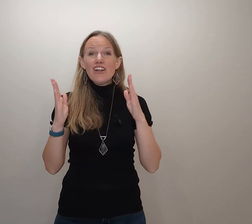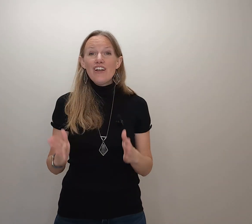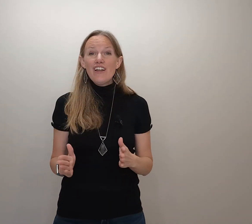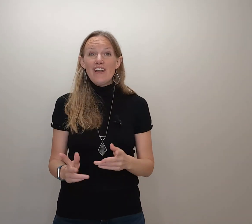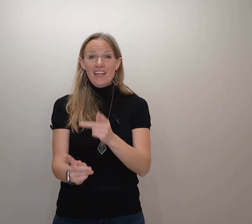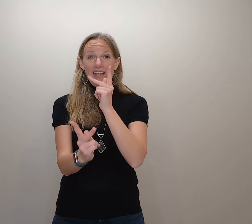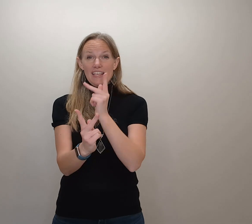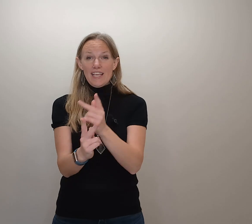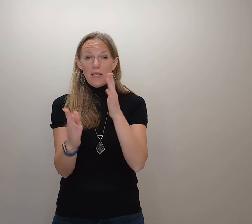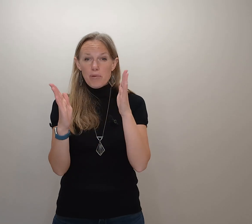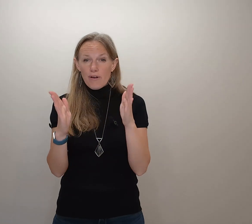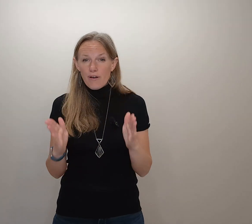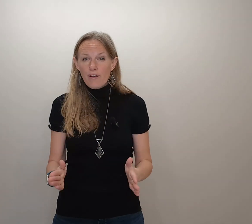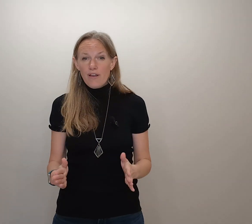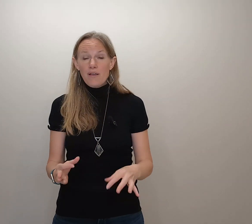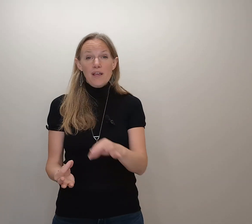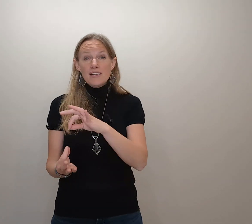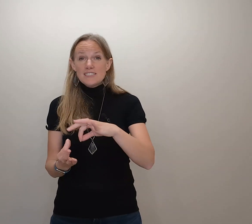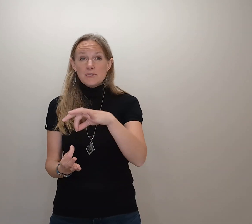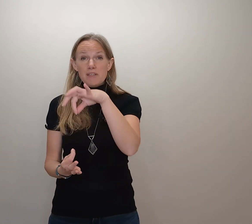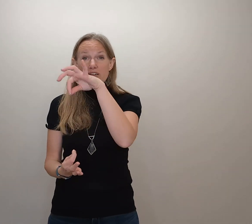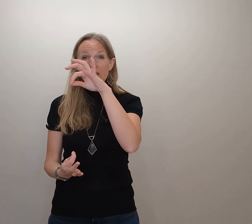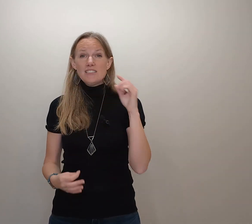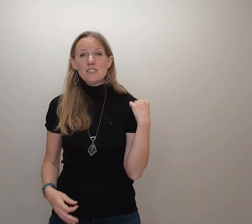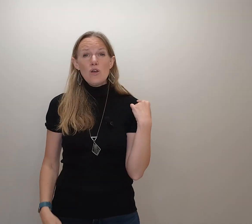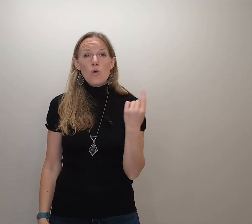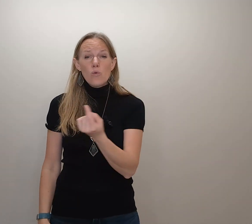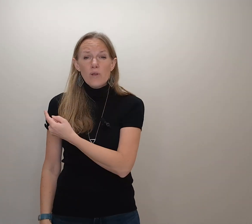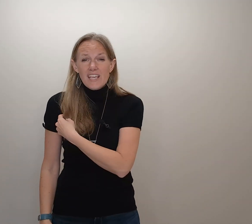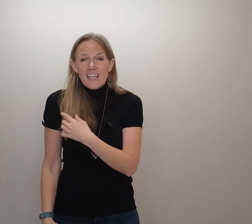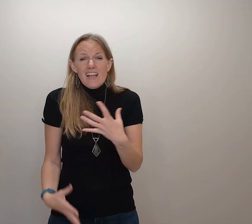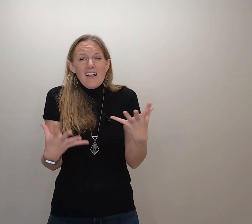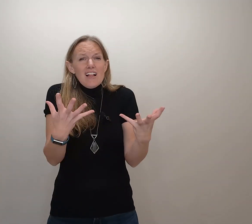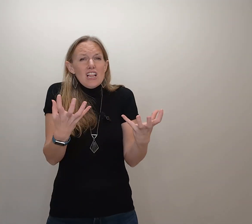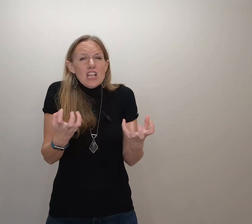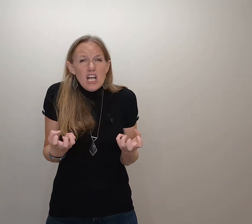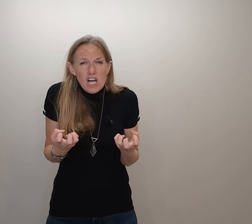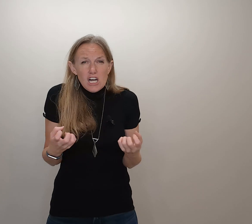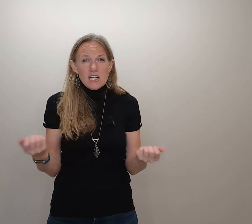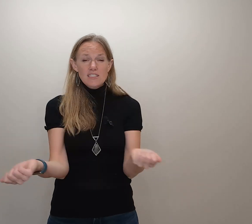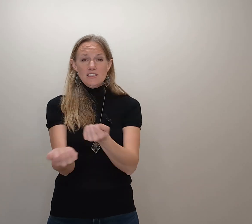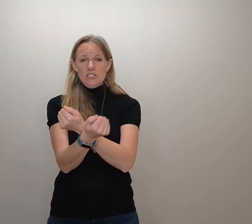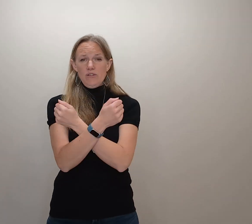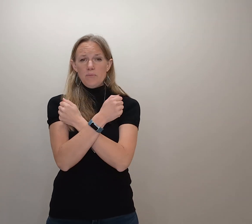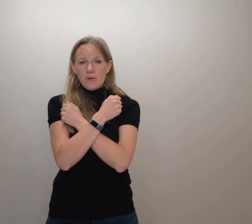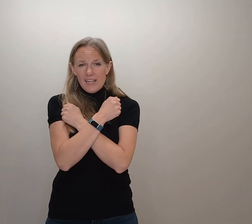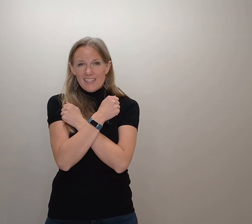comforter, keeper, spirit, we long to embrace.